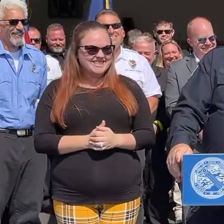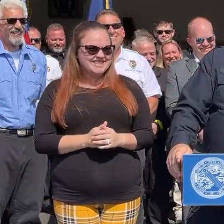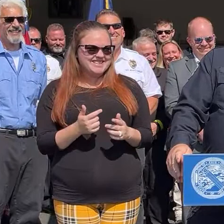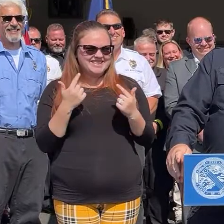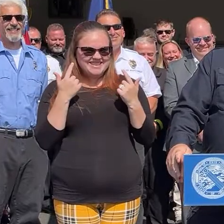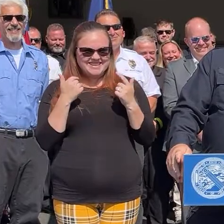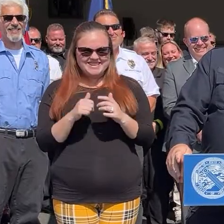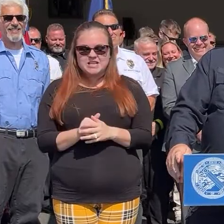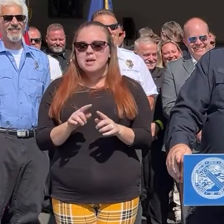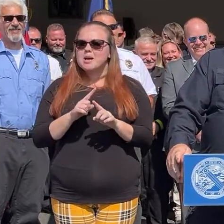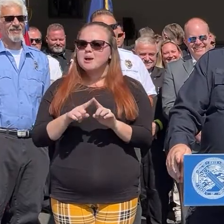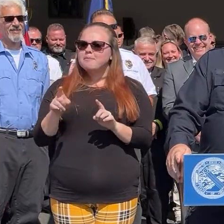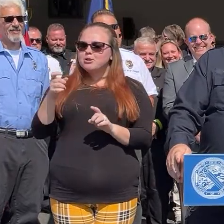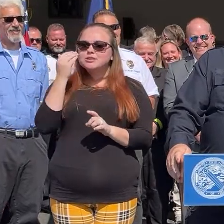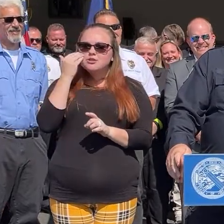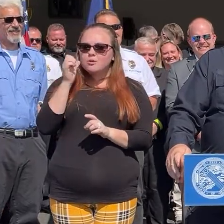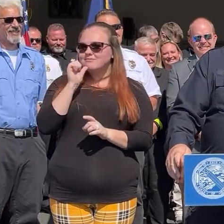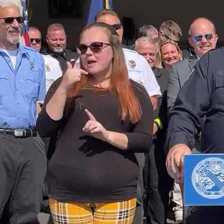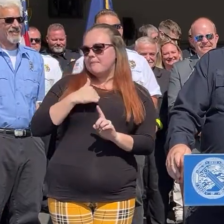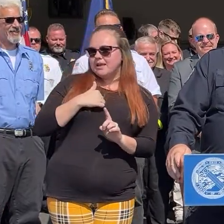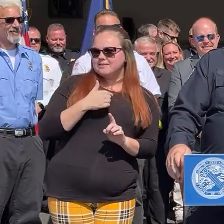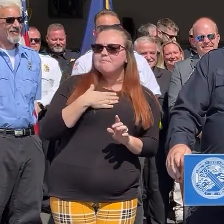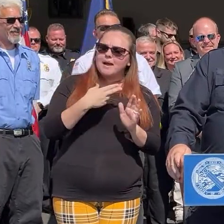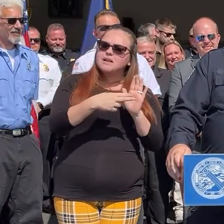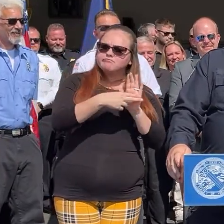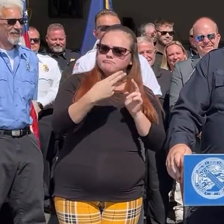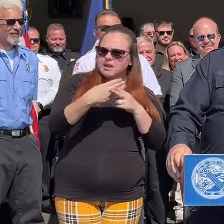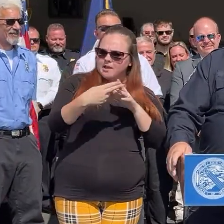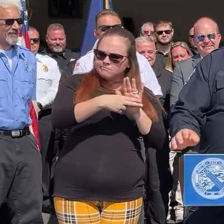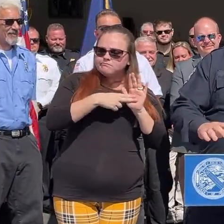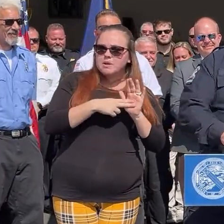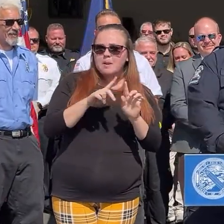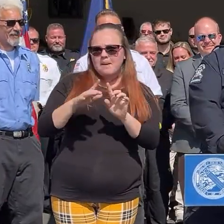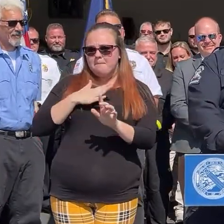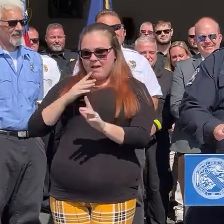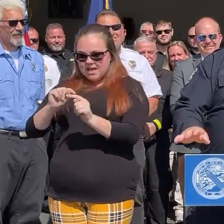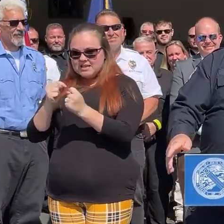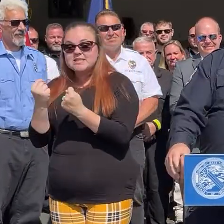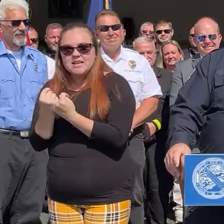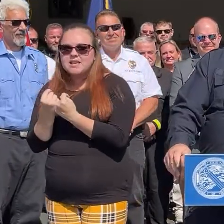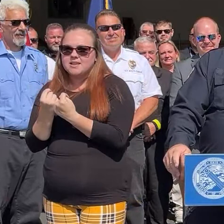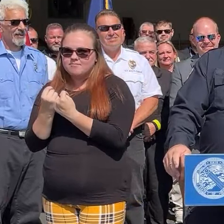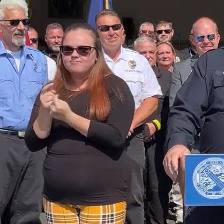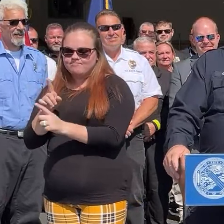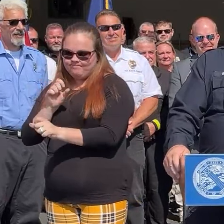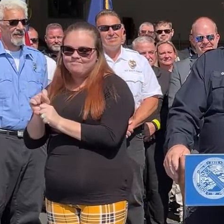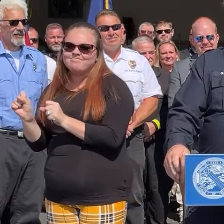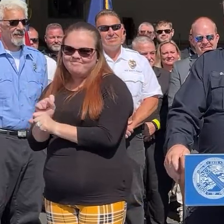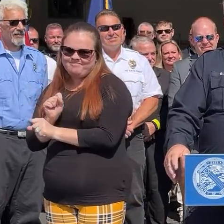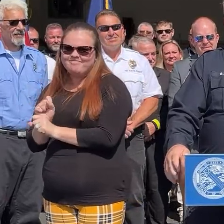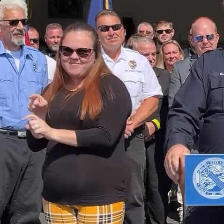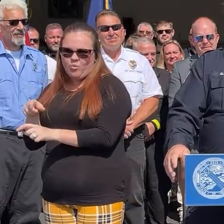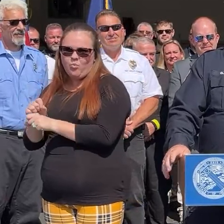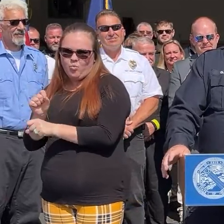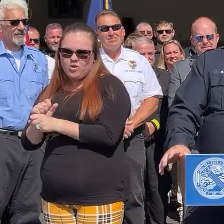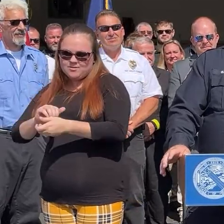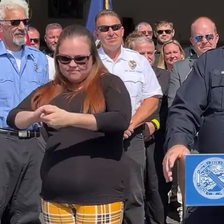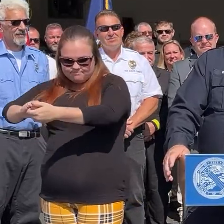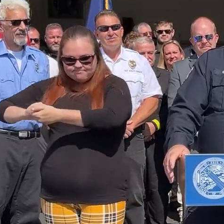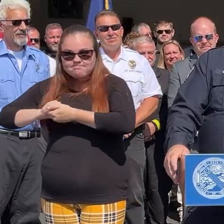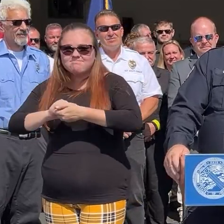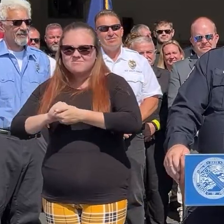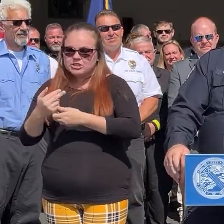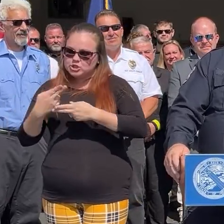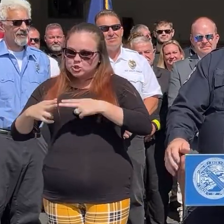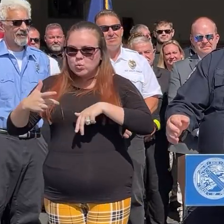But what you need to know is it's not me. My name is on it. I have a team. It's put in my notes as a team. It is a team that all came together in a